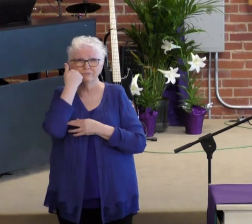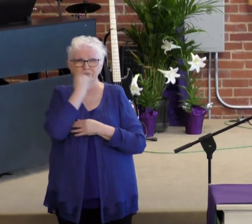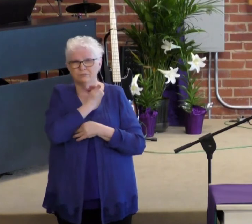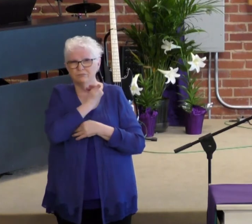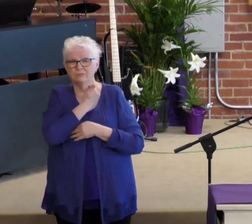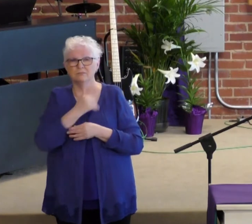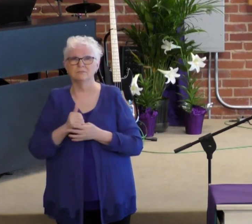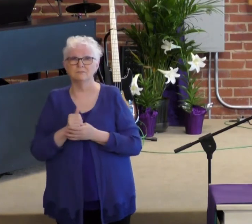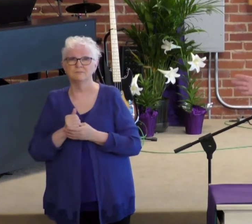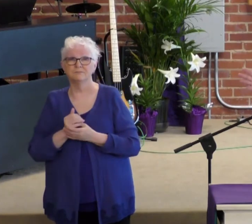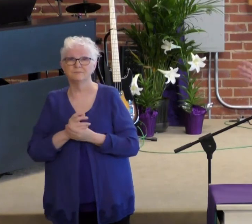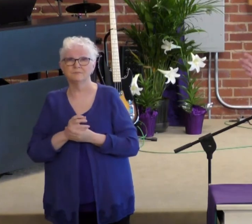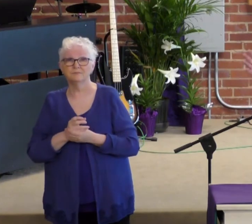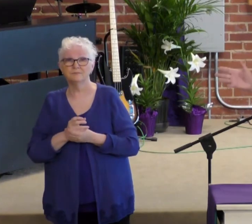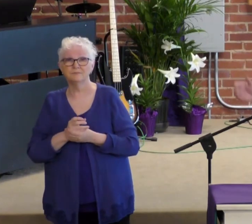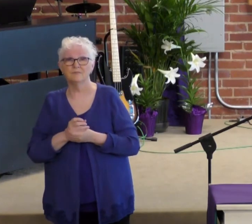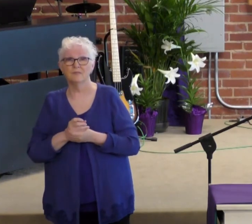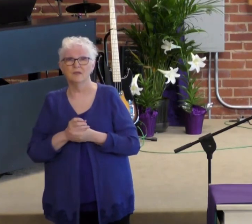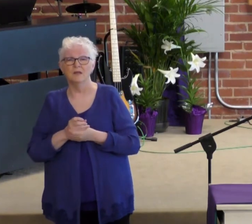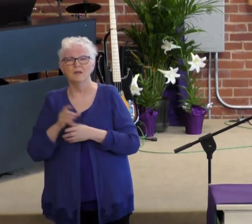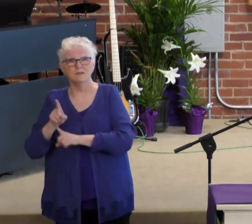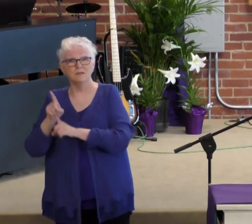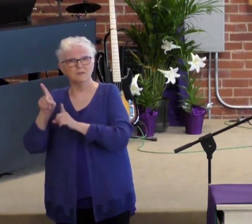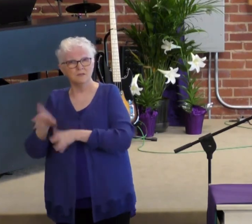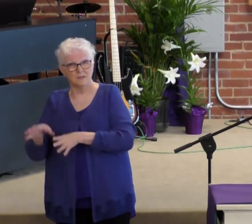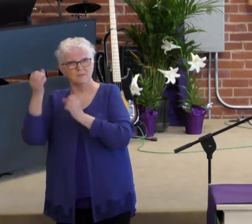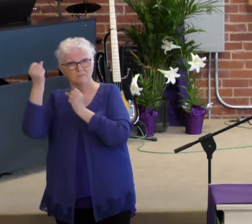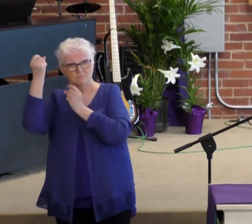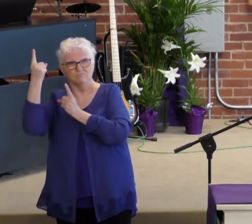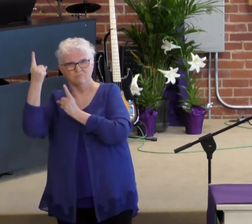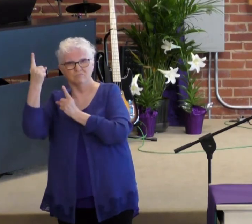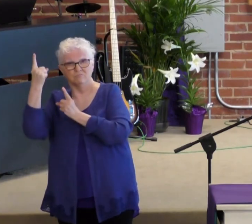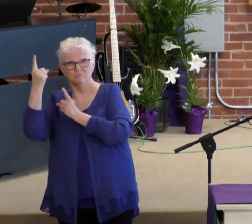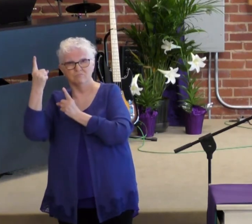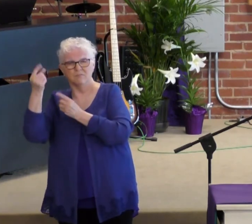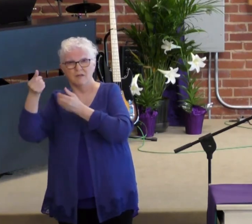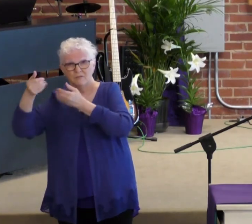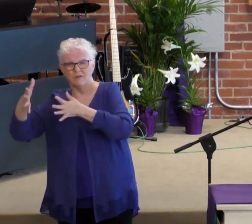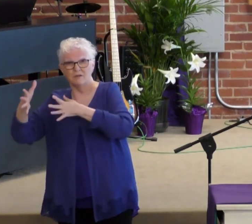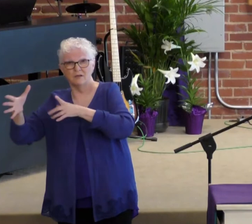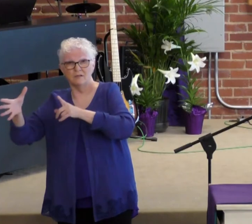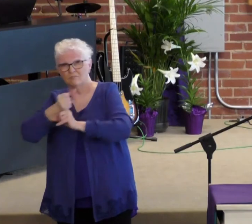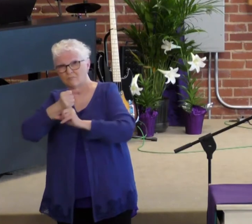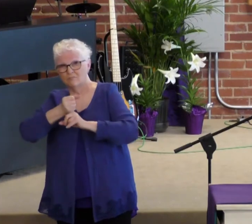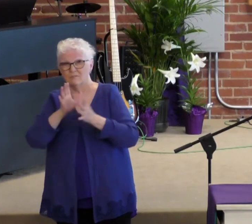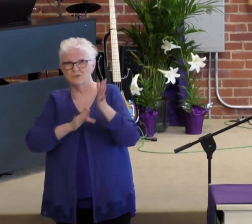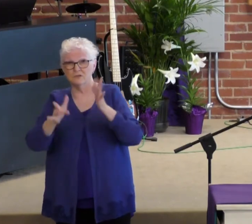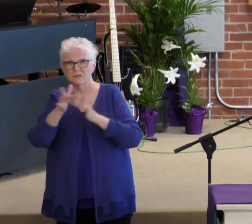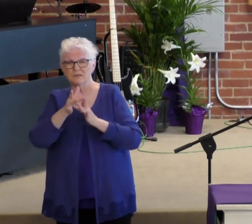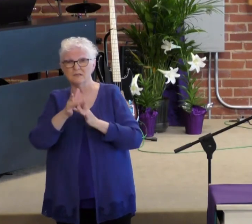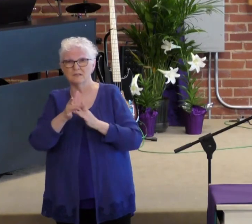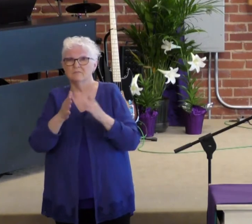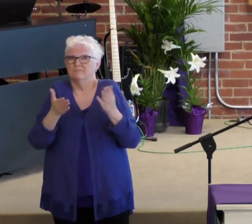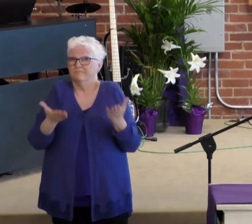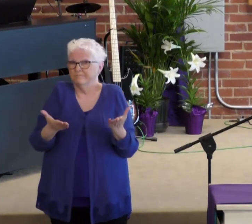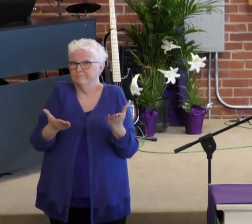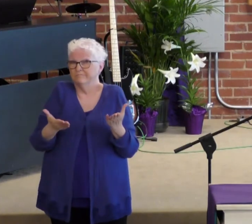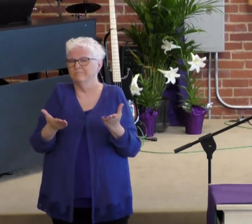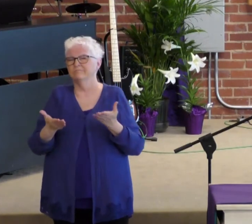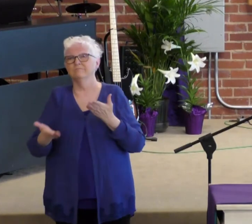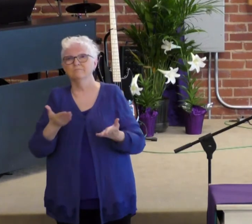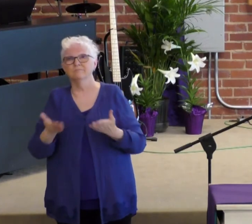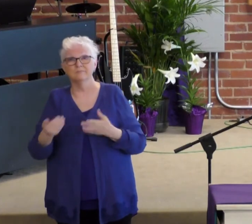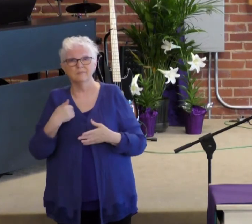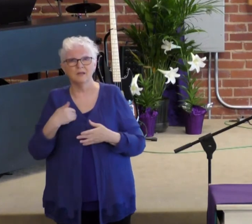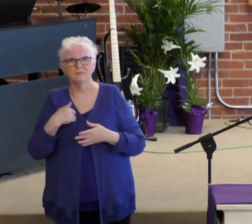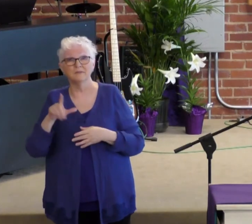see. And so the disciples realized, if they've already taken Jesus, then I might be the next